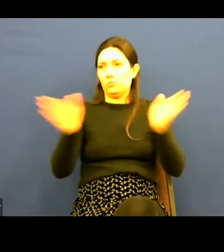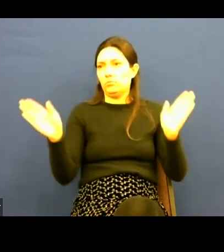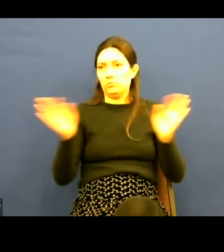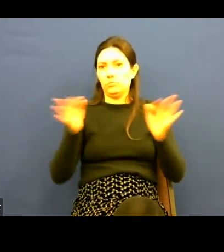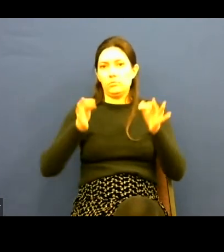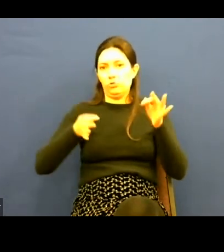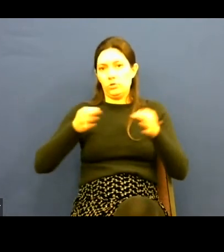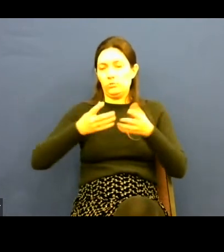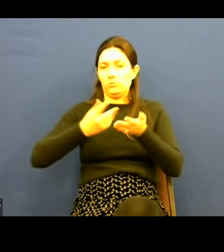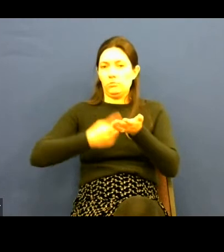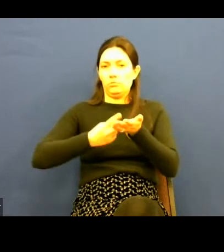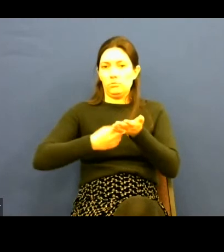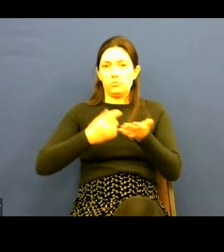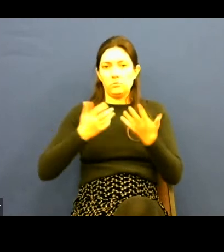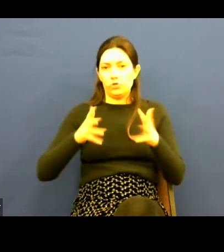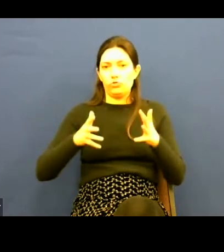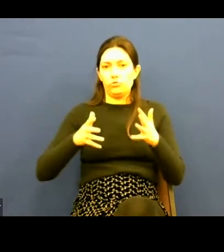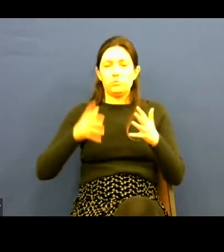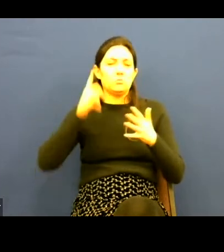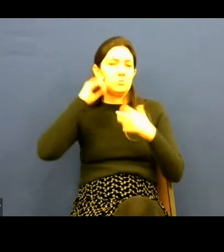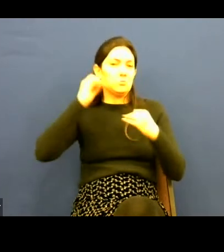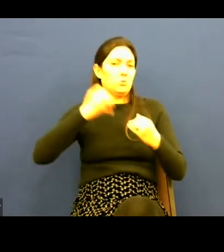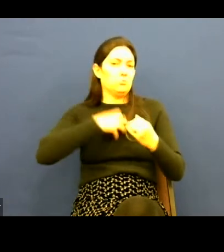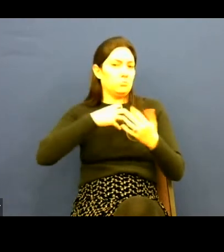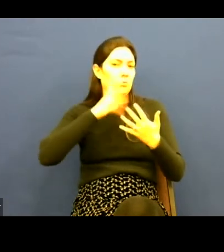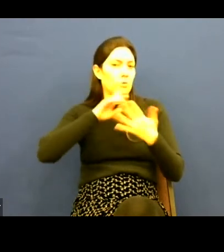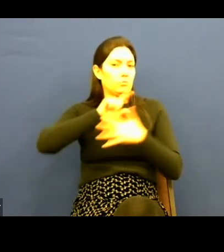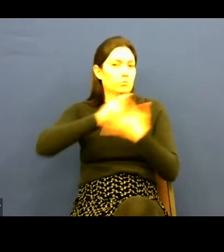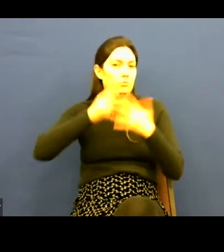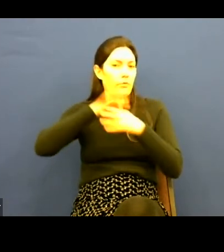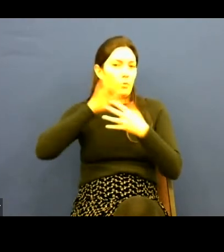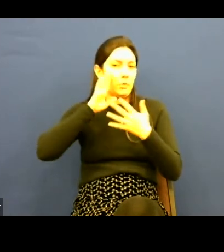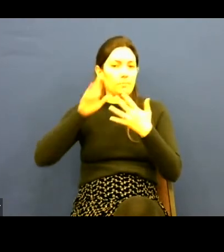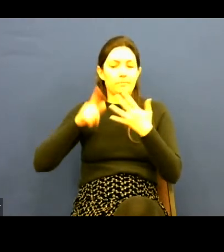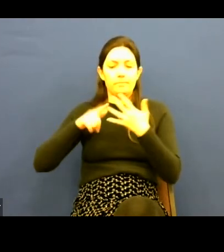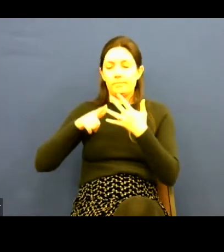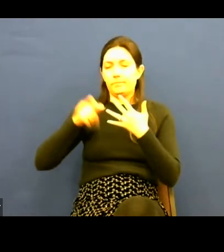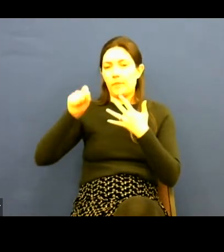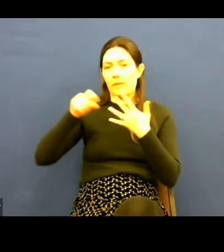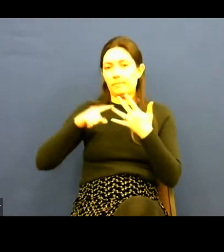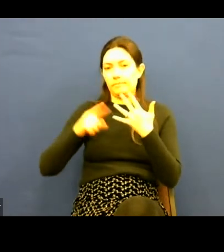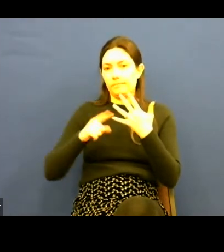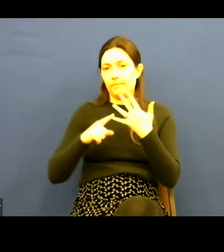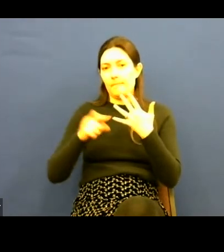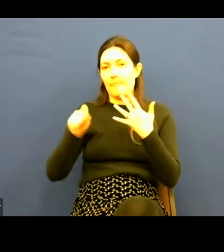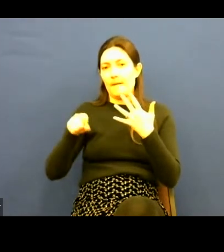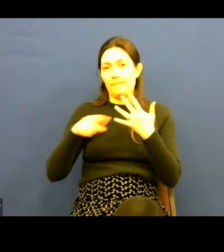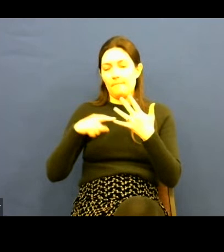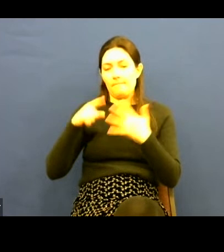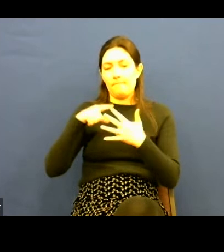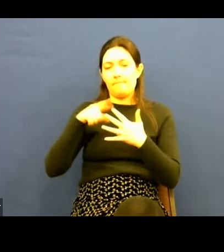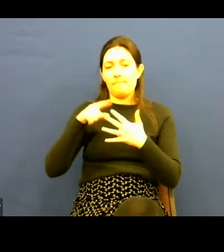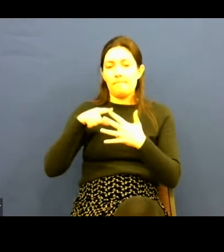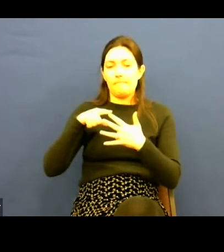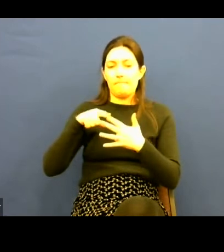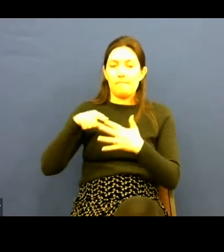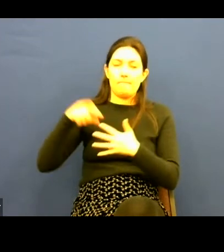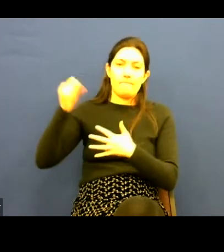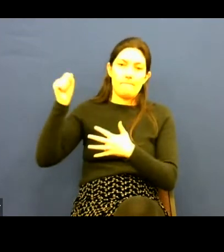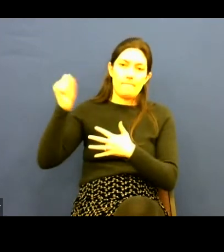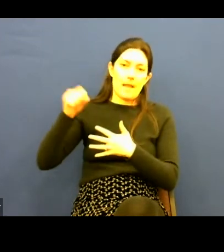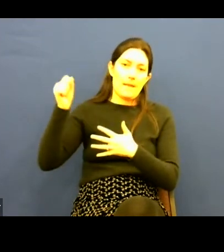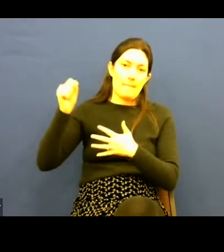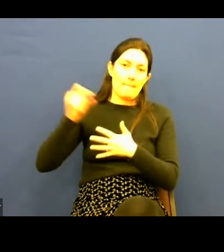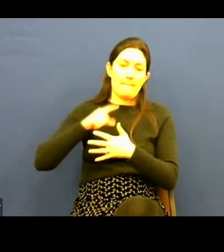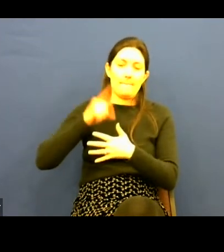Then hearing none, please call the roll. Councilmember Safranik. Aye. Councilmember Bolzner, Aye. Councilmember